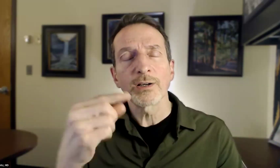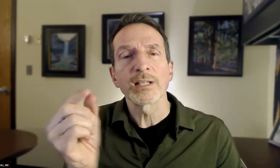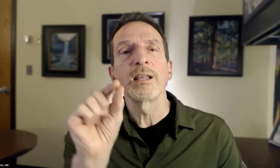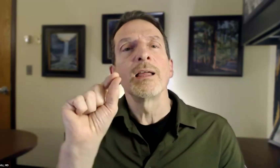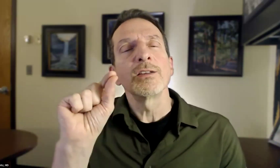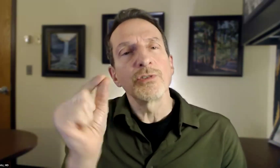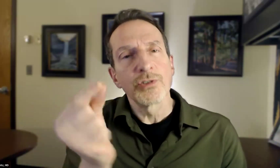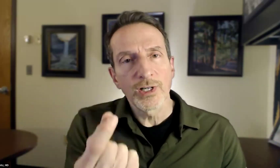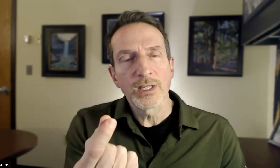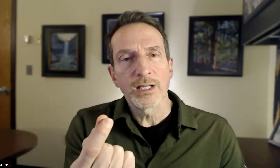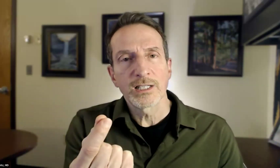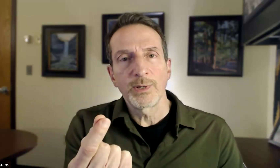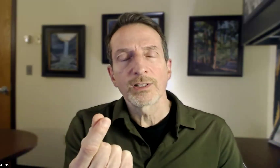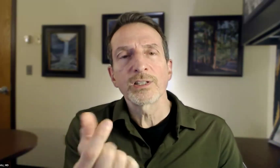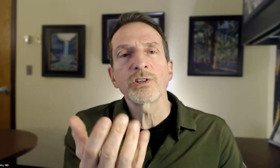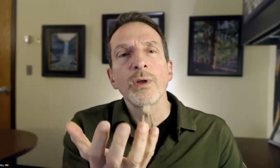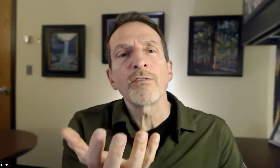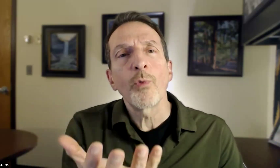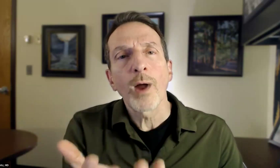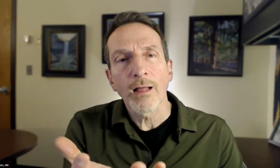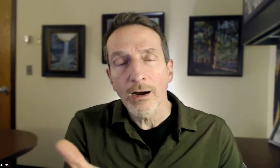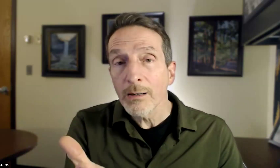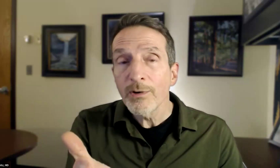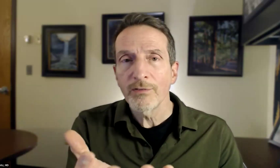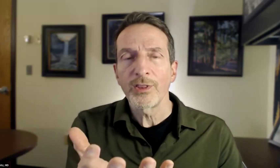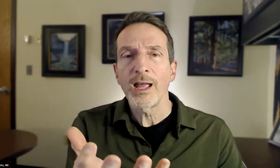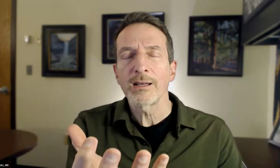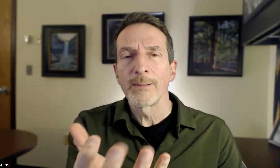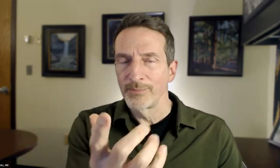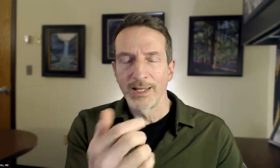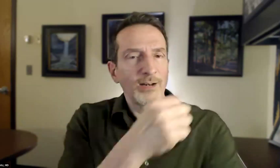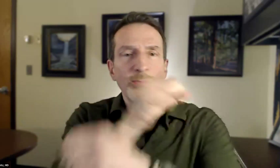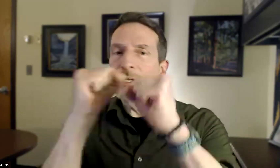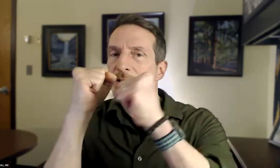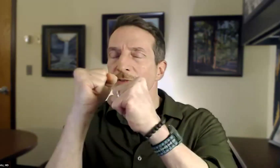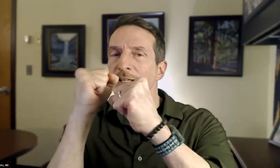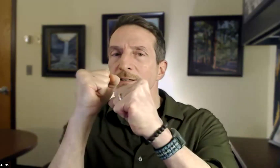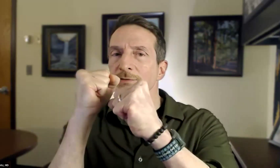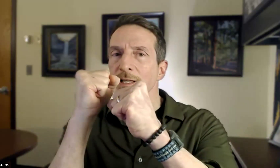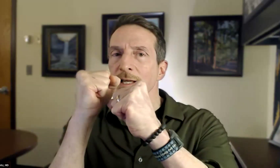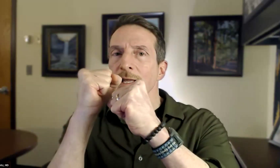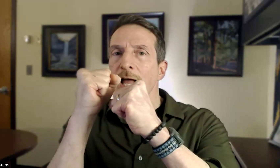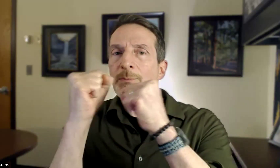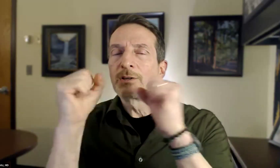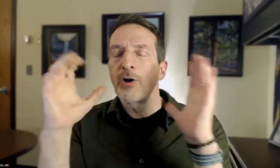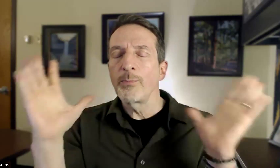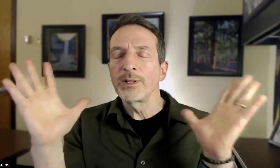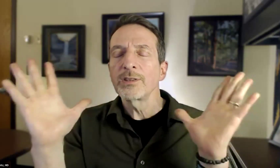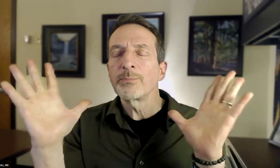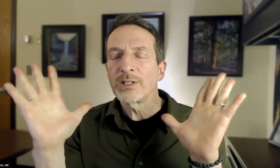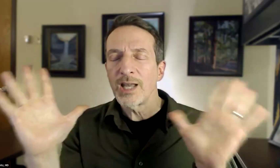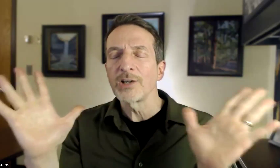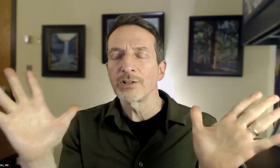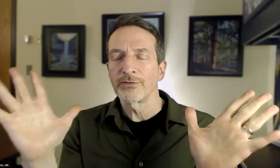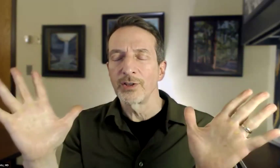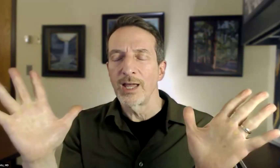I've experienced during the experience. And so, if well armed for that, and I don't mean defensively, I mean open